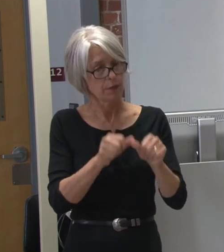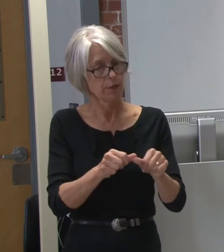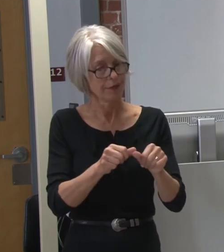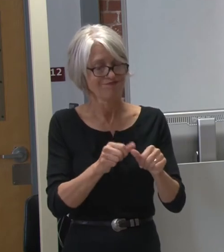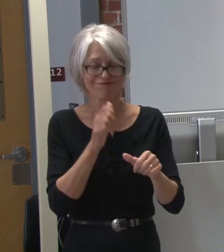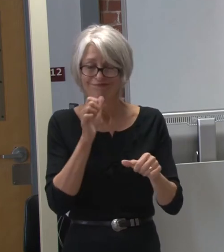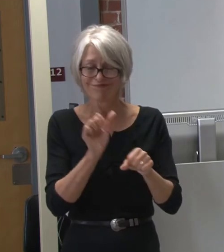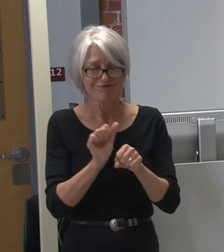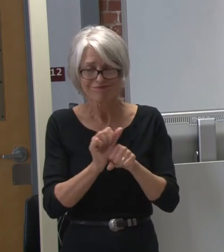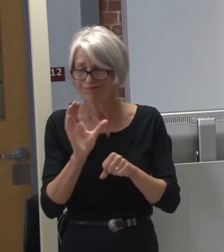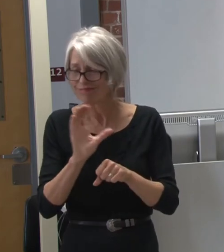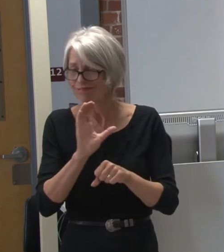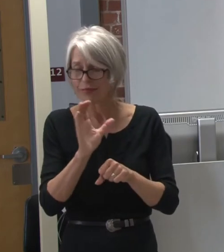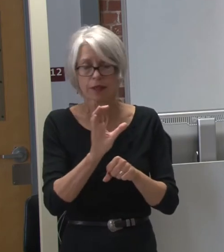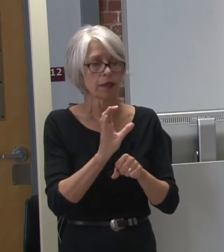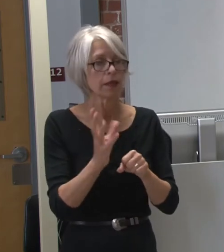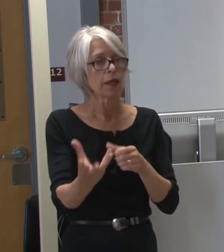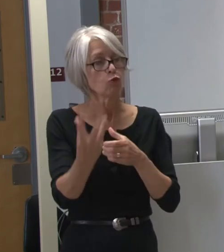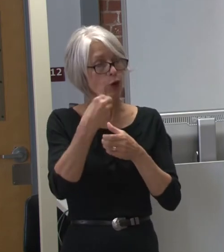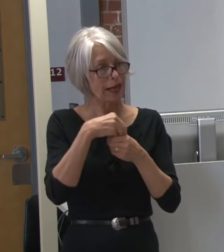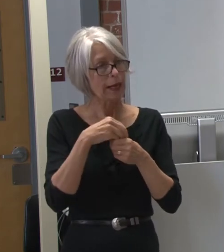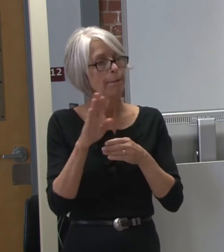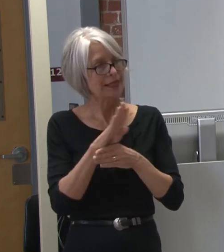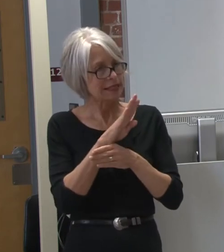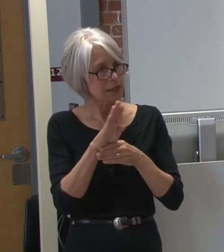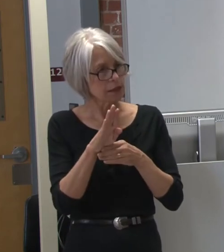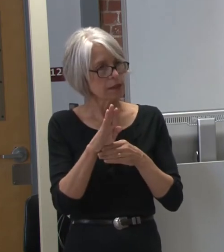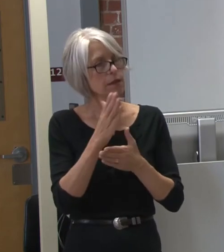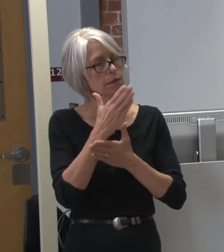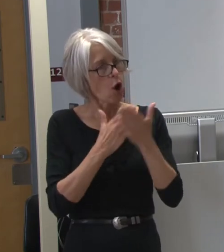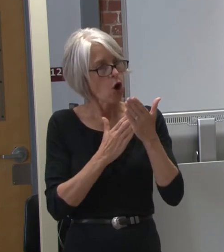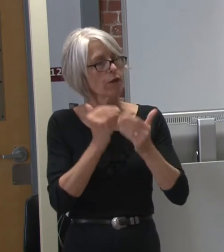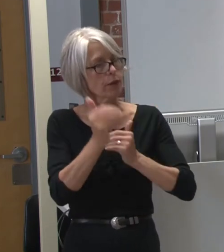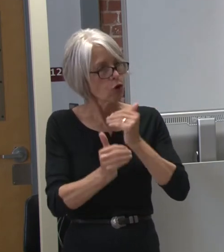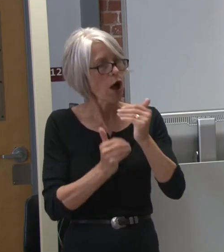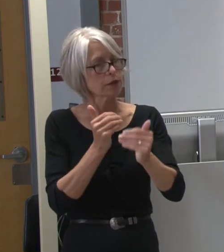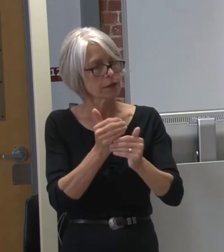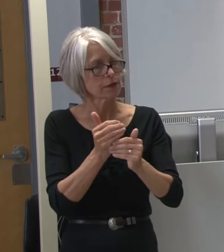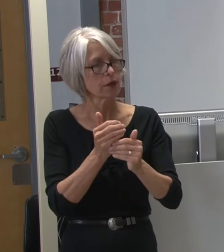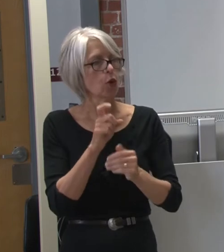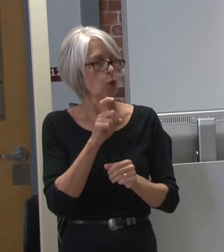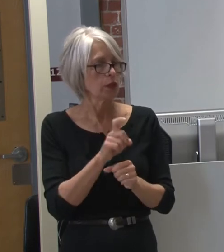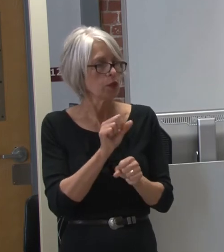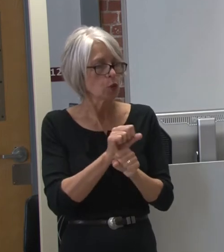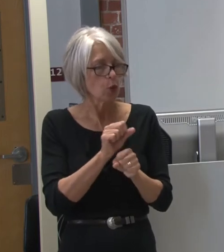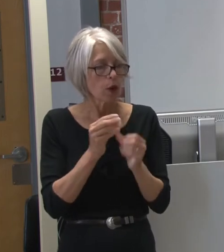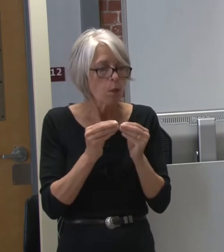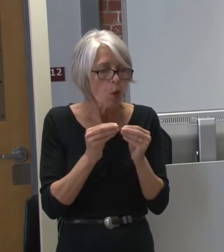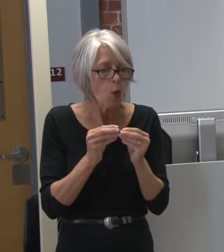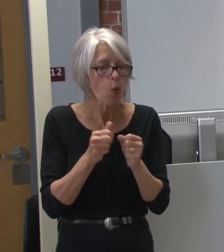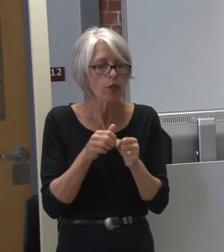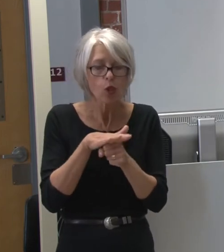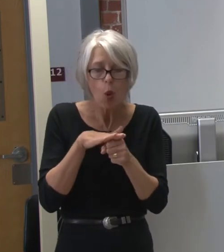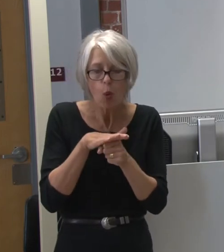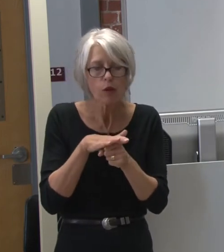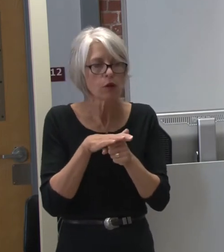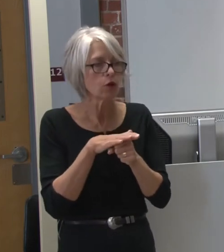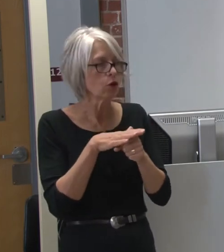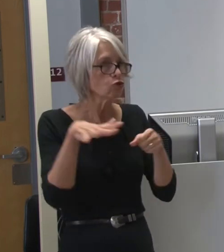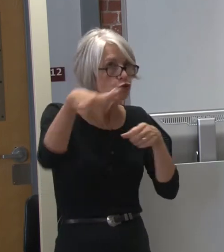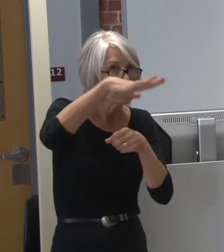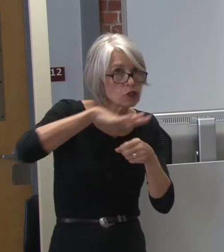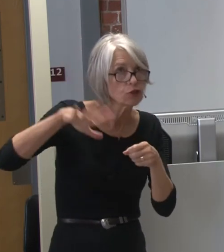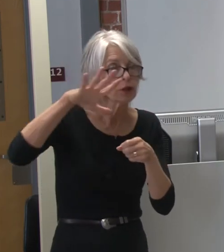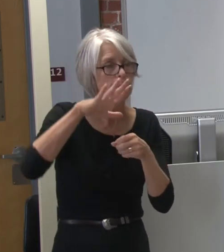the grant partnerships and the process. We need to work more with local and regional businesses to determine what their needs